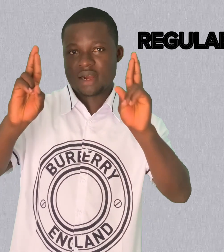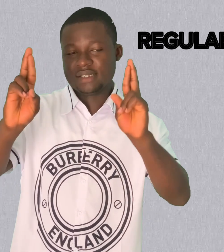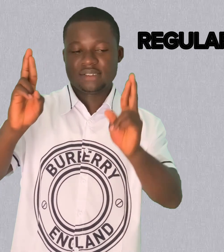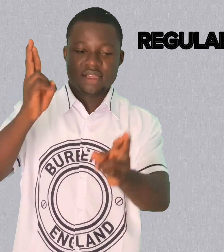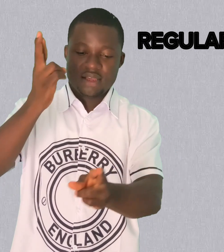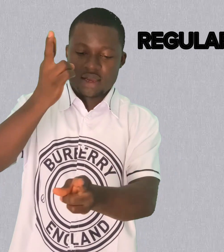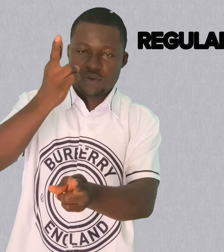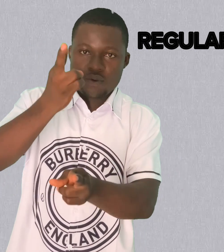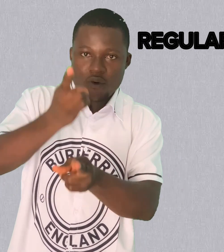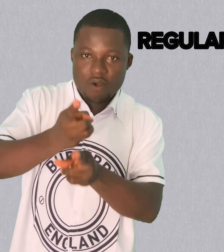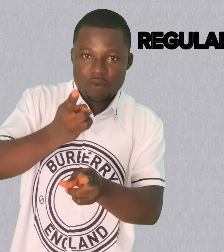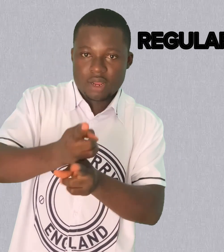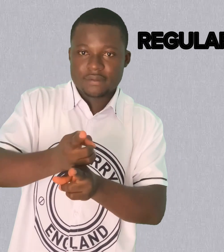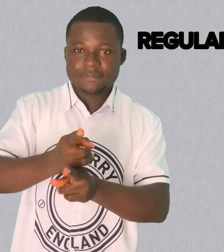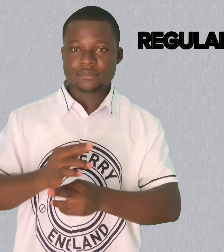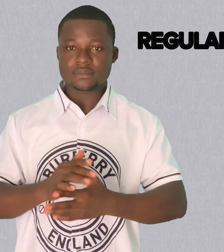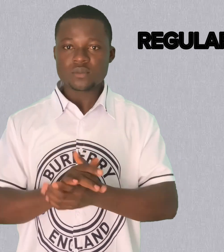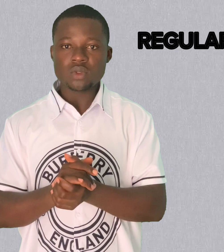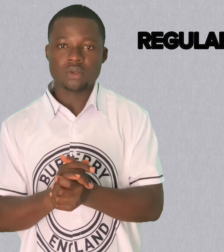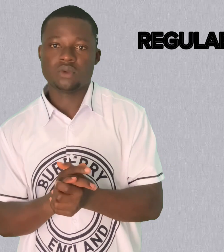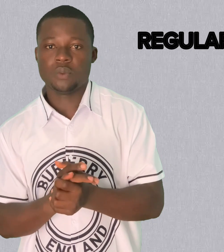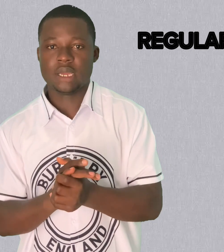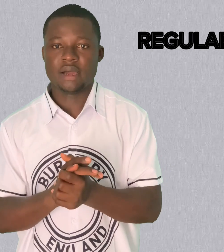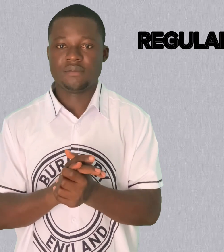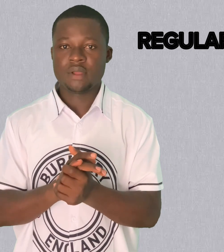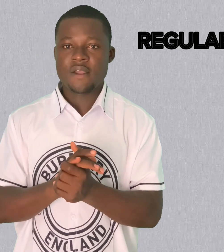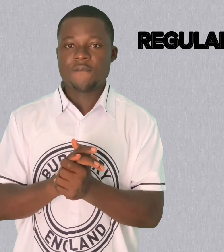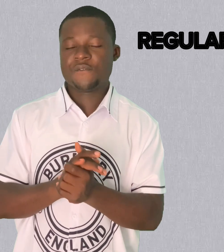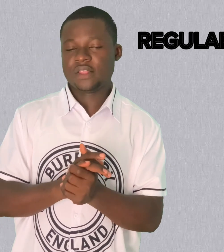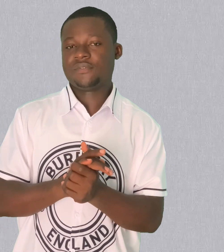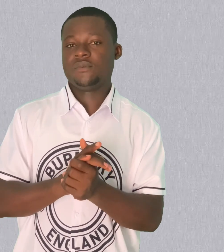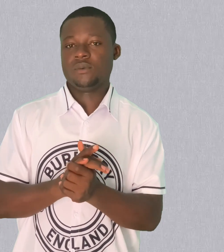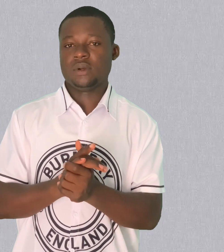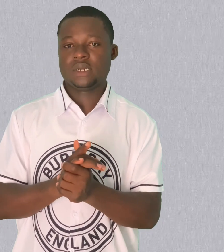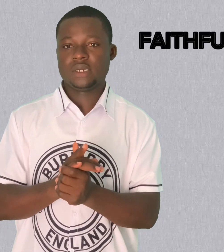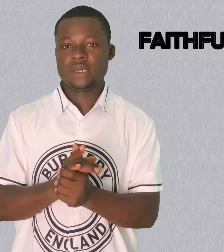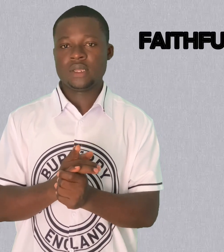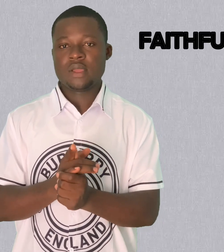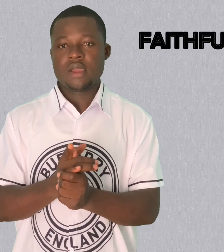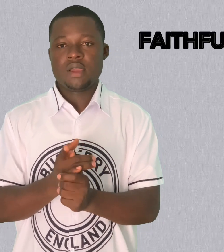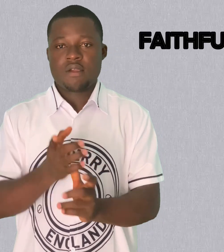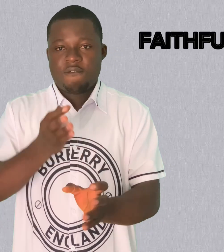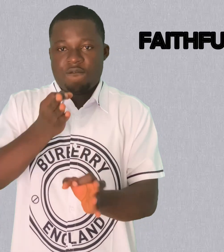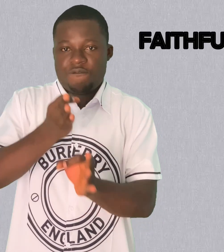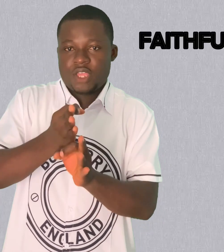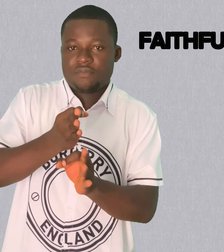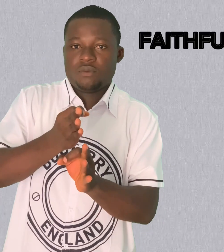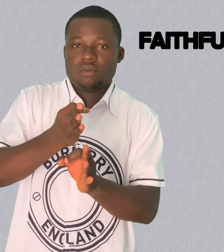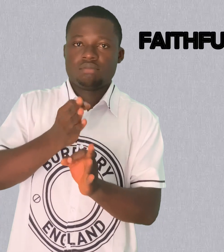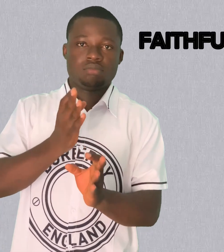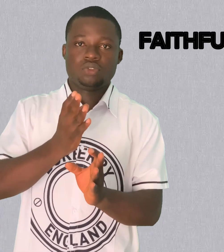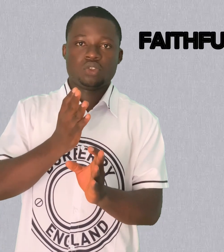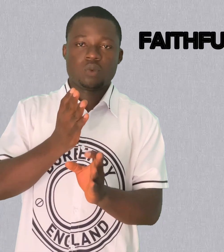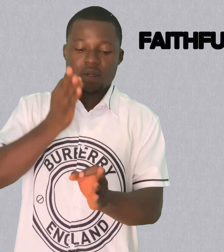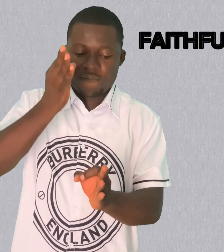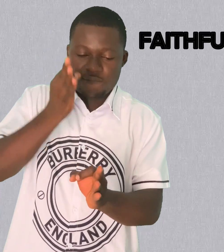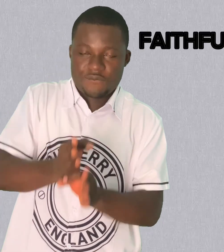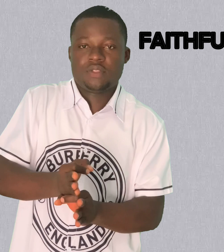hands. I do regular. So we have faithful, faithful. Just one,